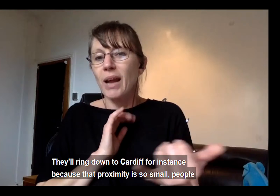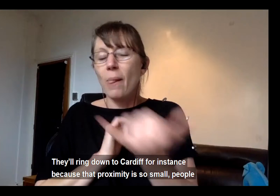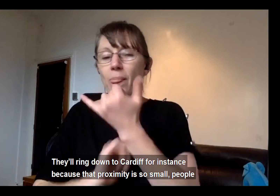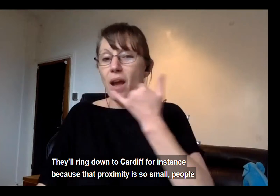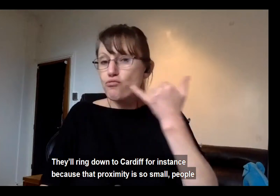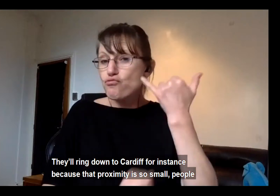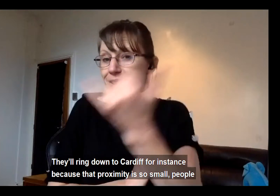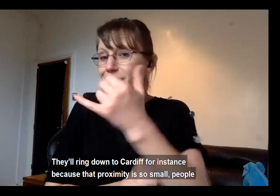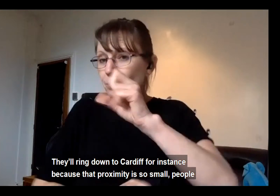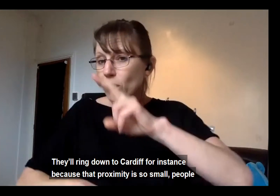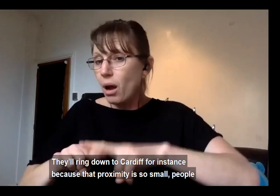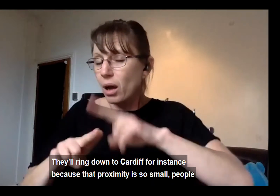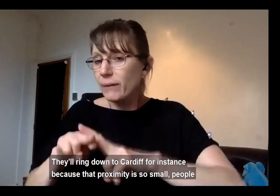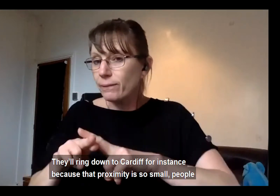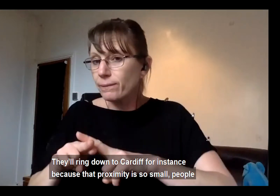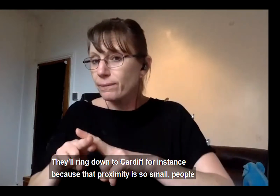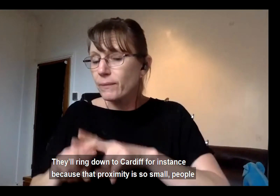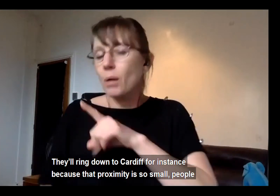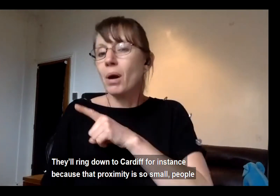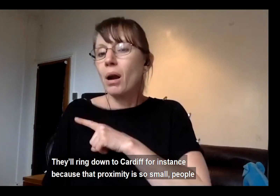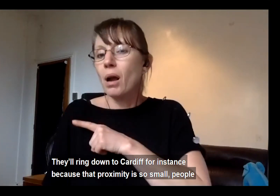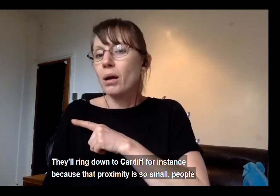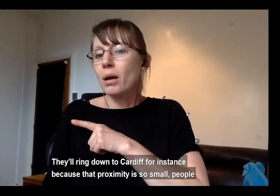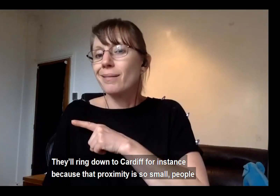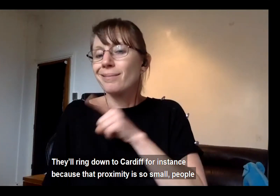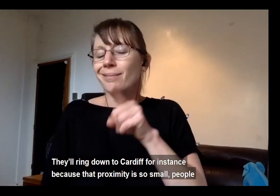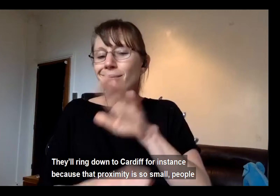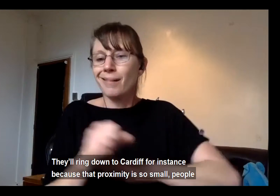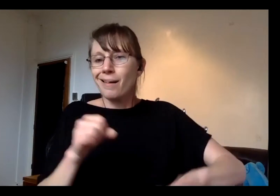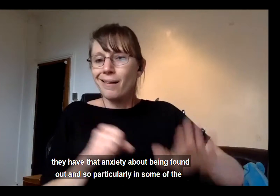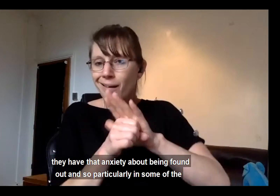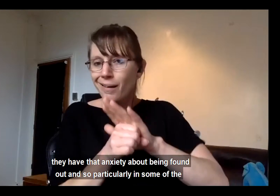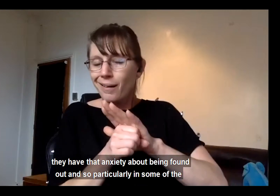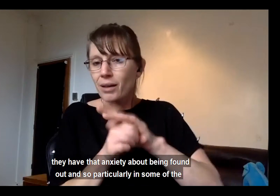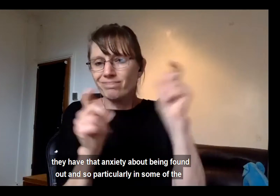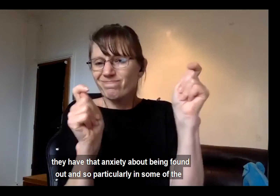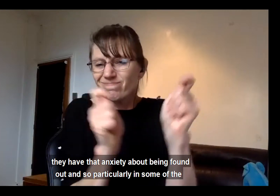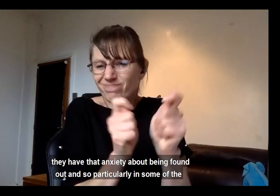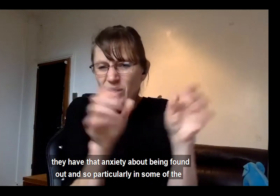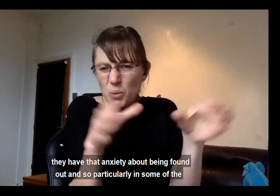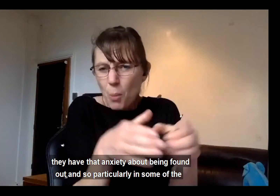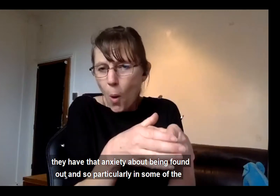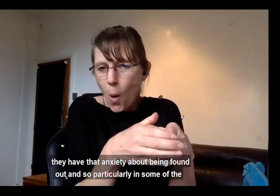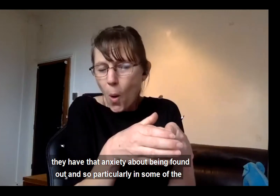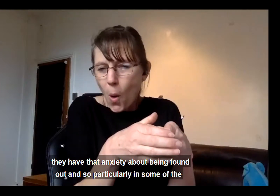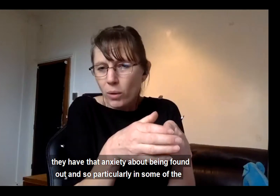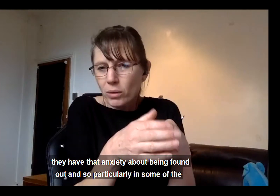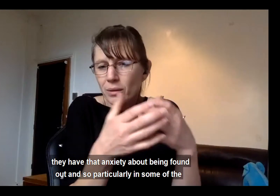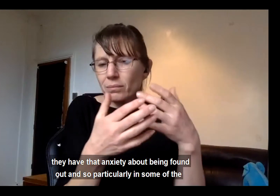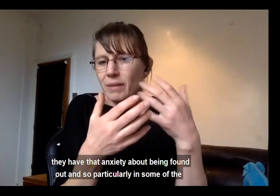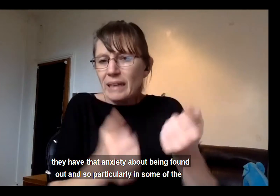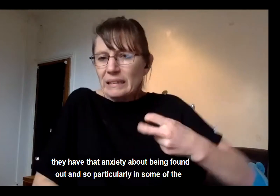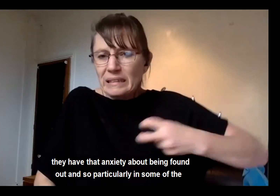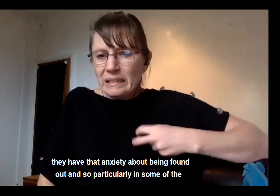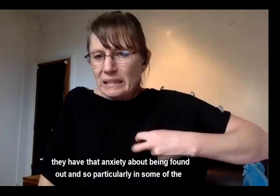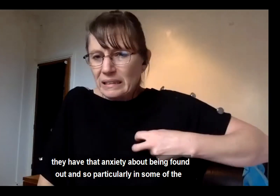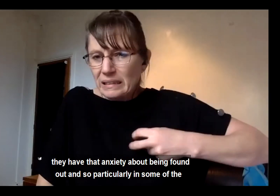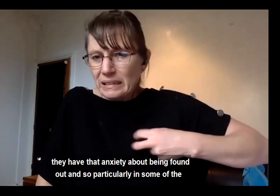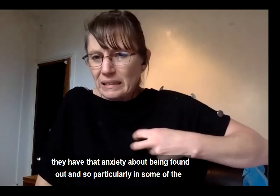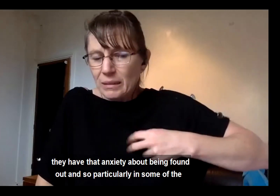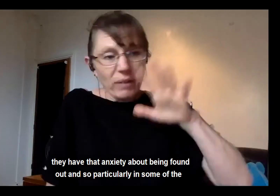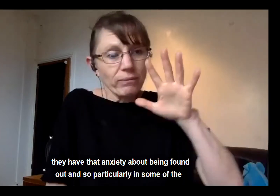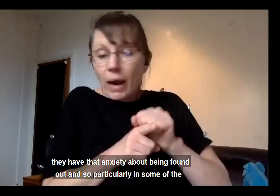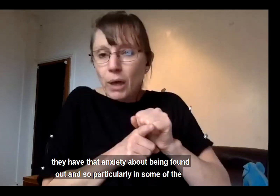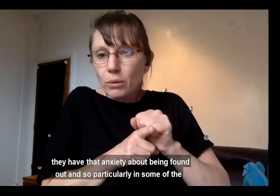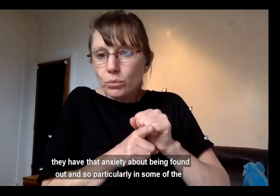for instance, because that proximity is so small. People, they had that anxiety about being found out. And